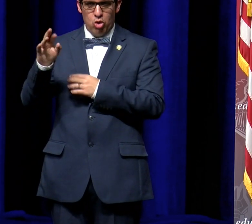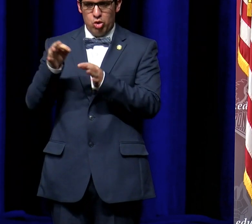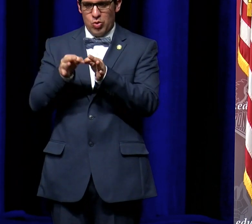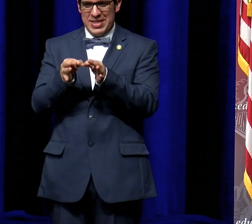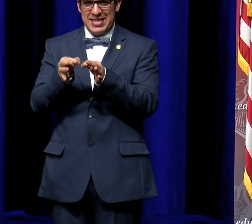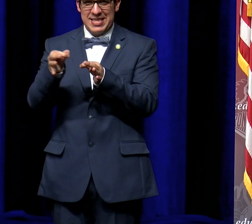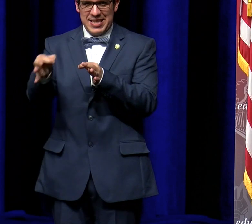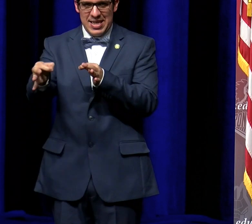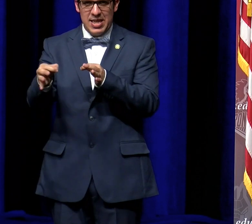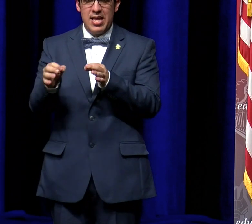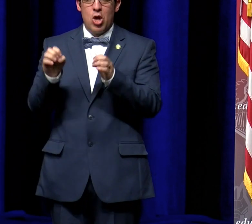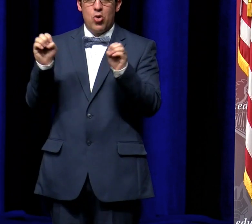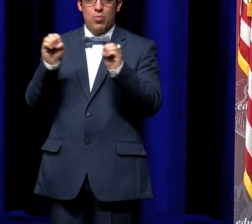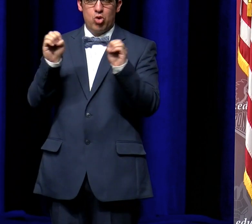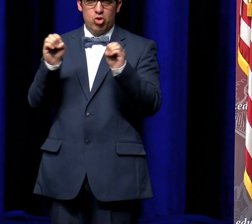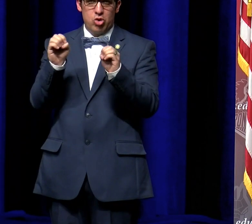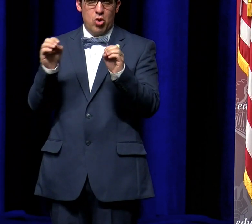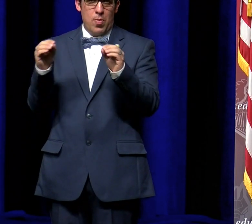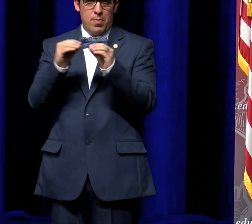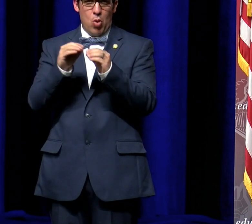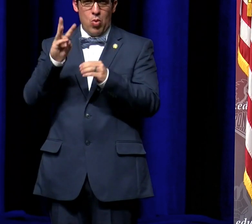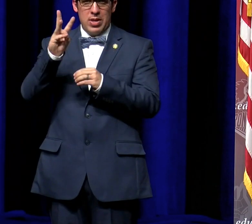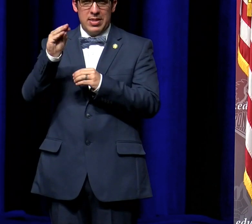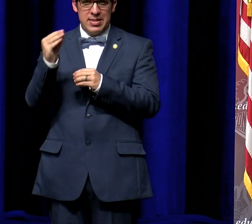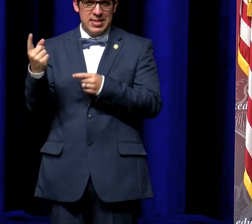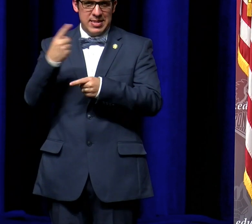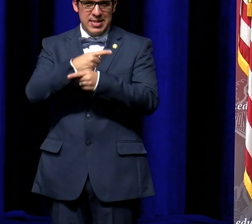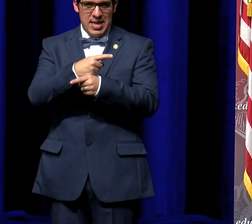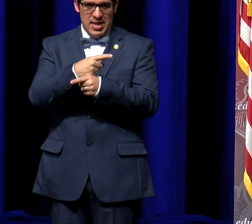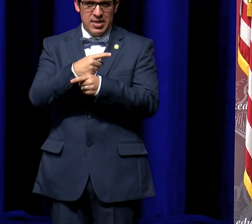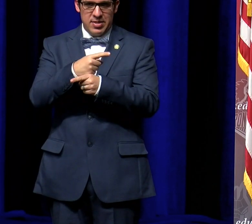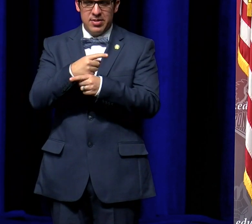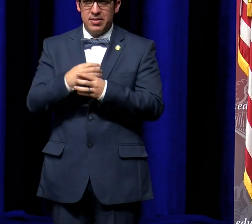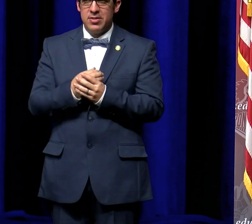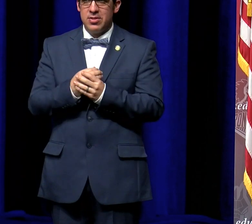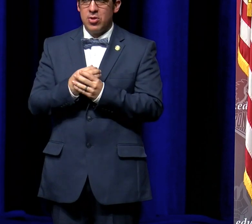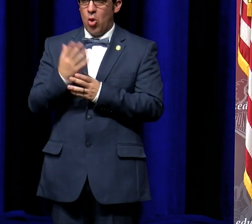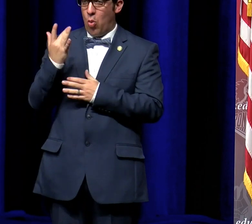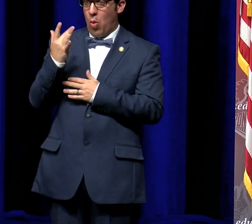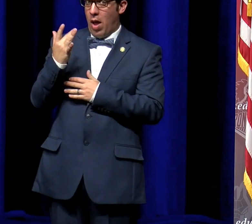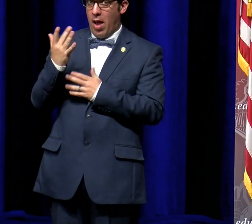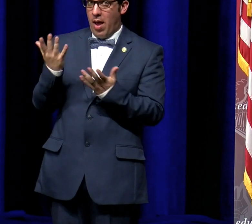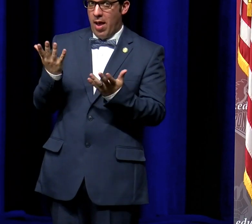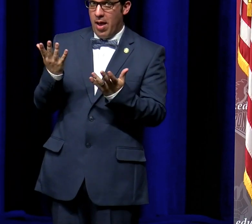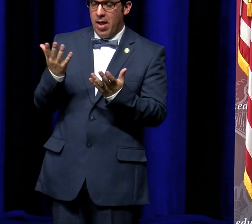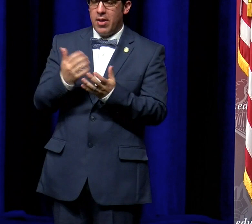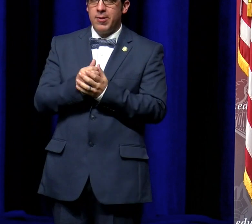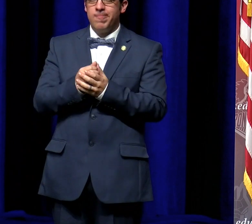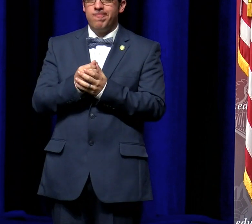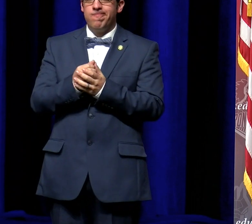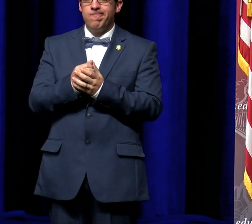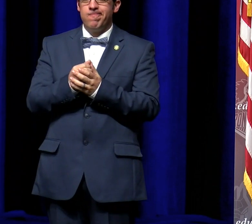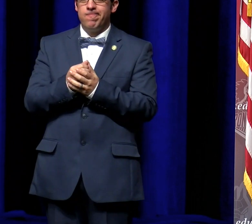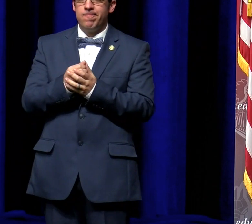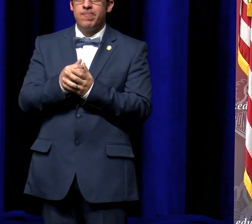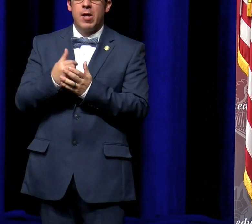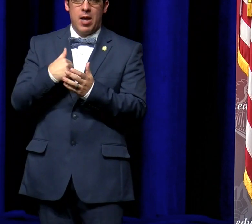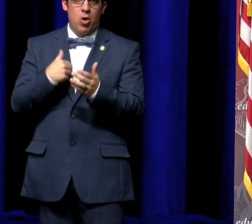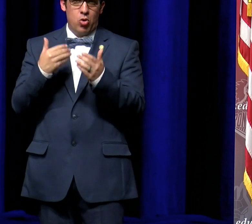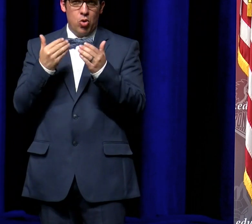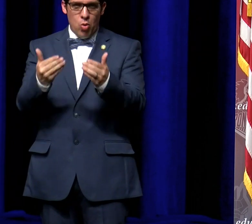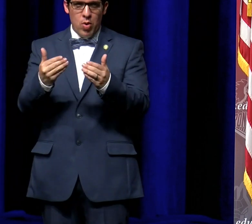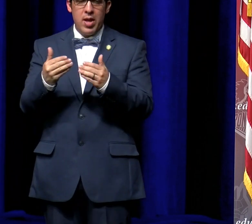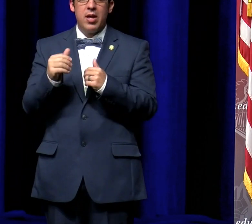the emergency for another 60 days. Why am I doing this? Well, I'm doing this